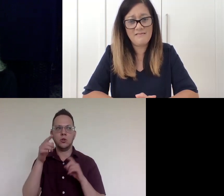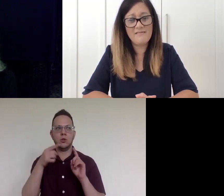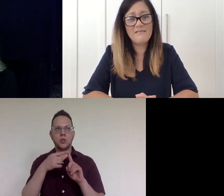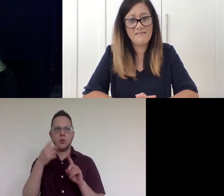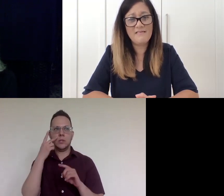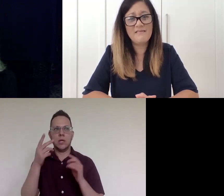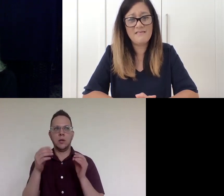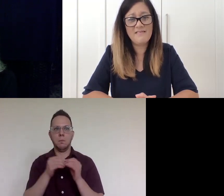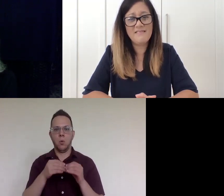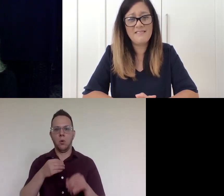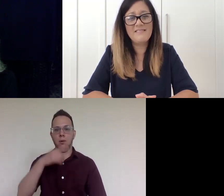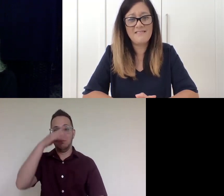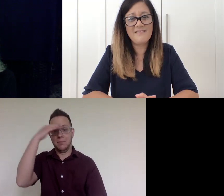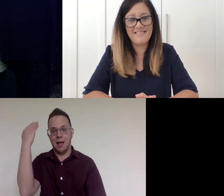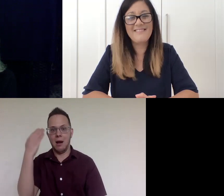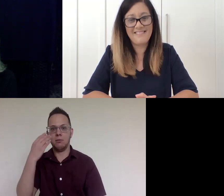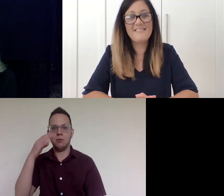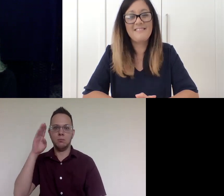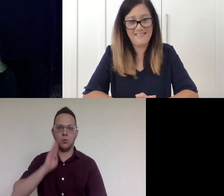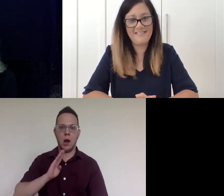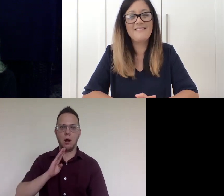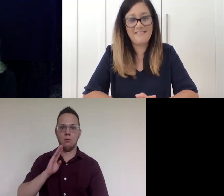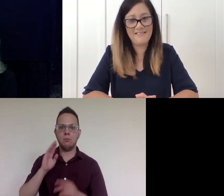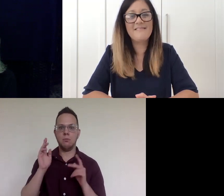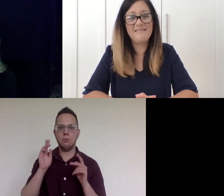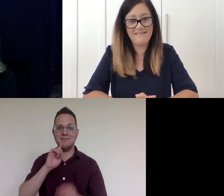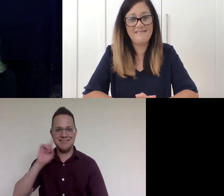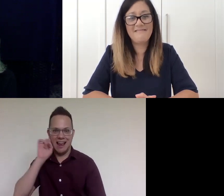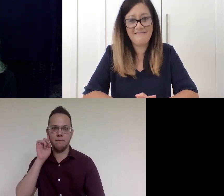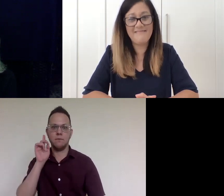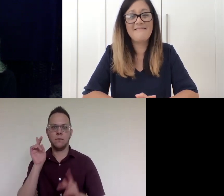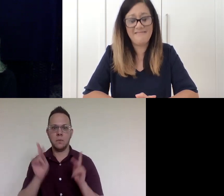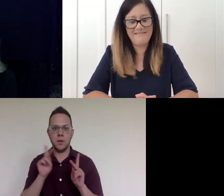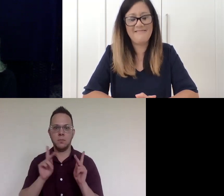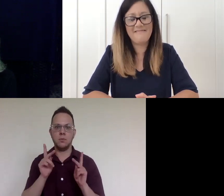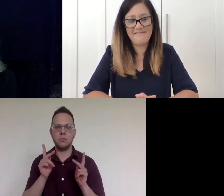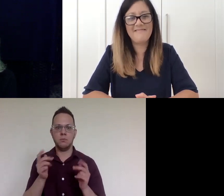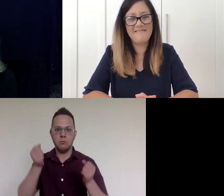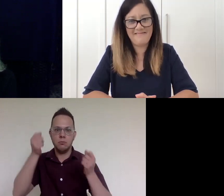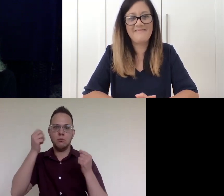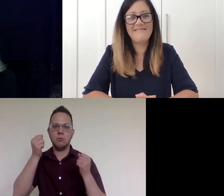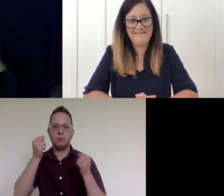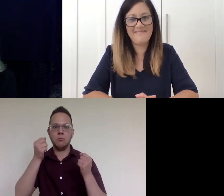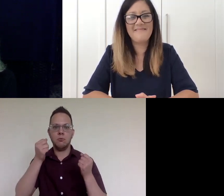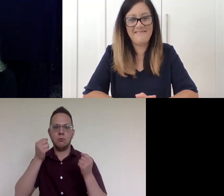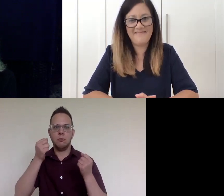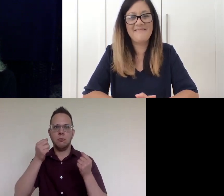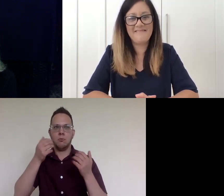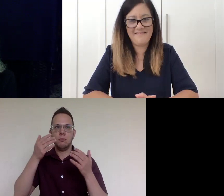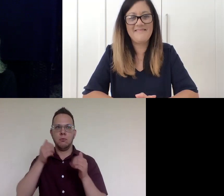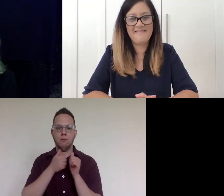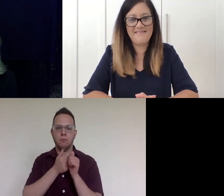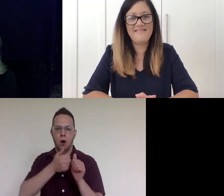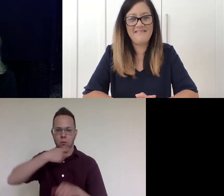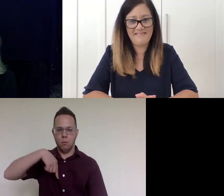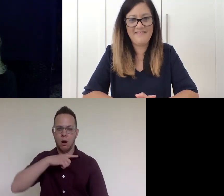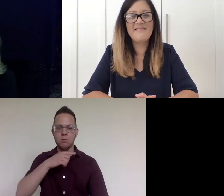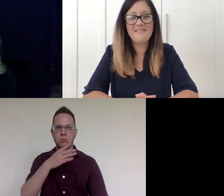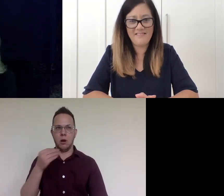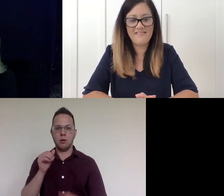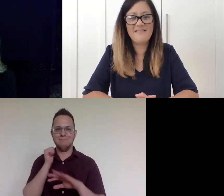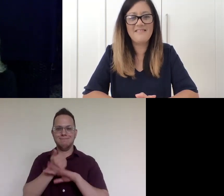And I really hope to see many more black and brown and deaf people who use